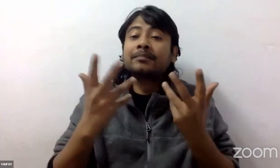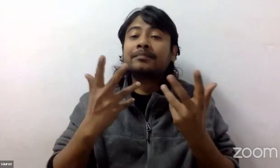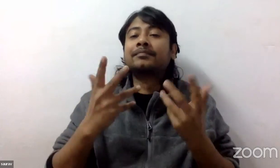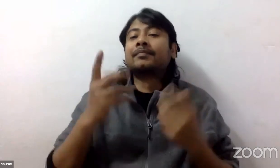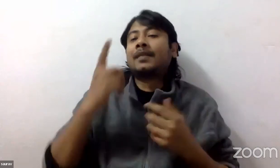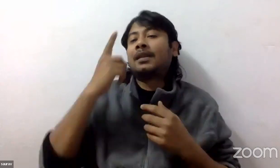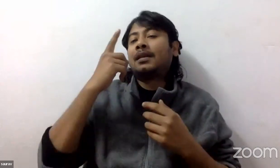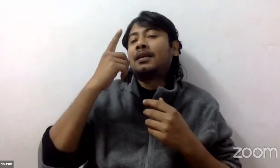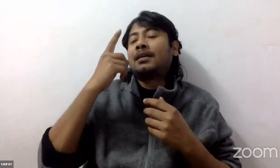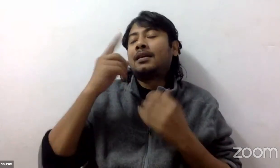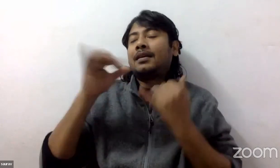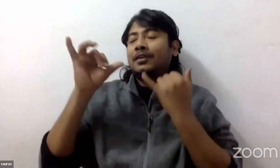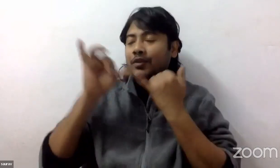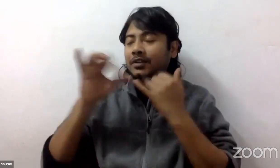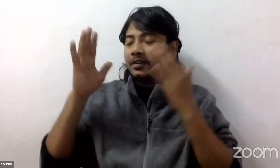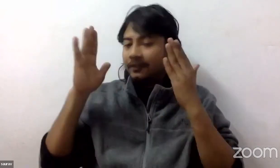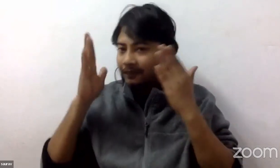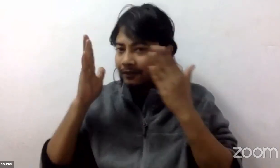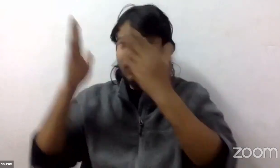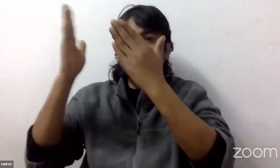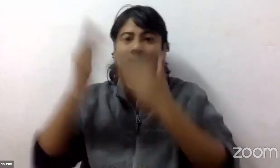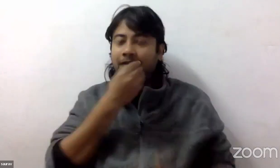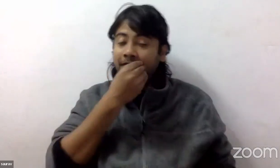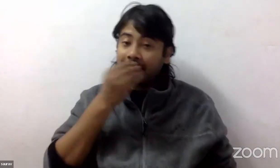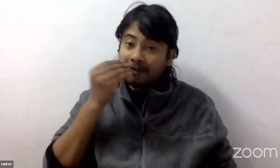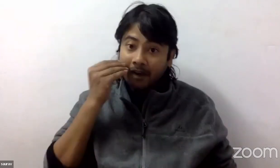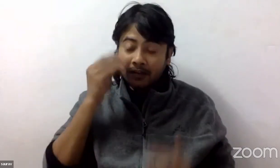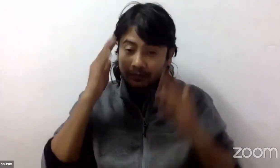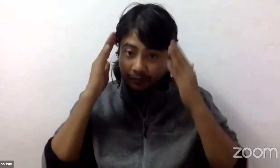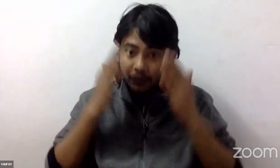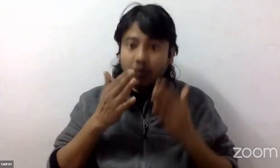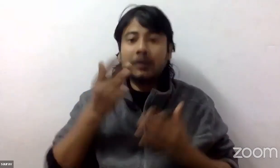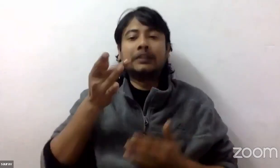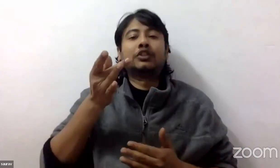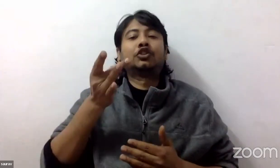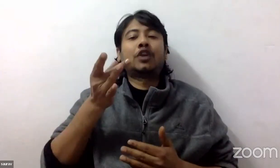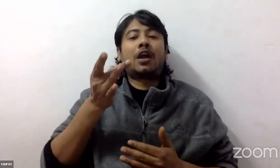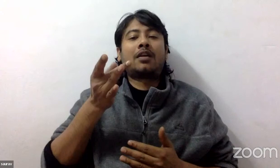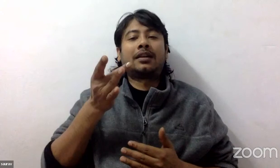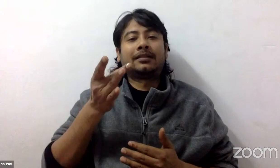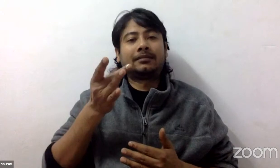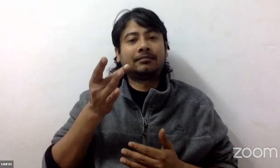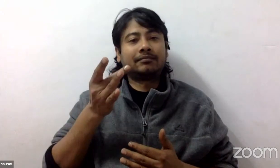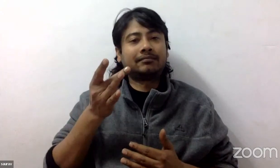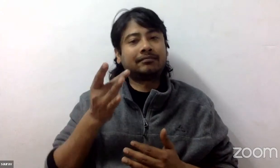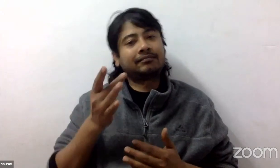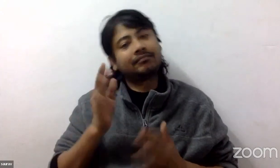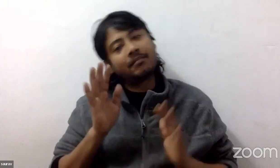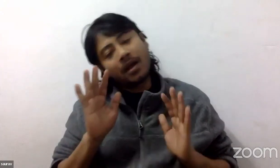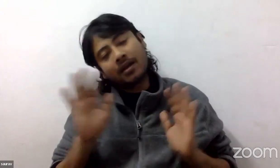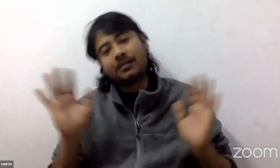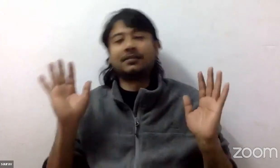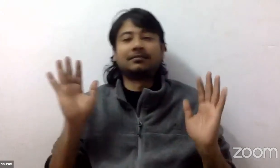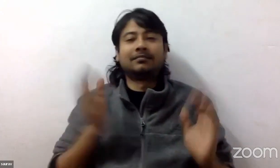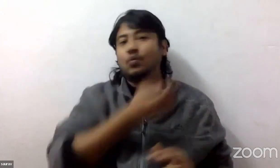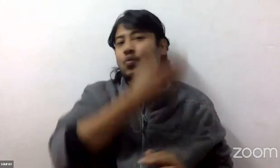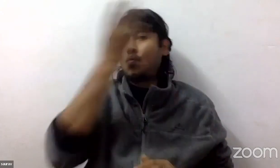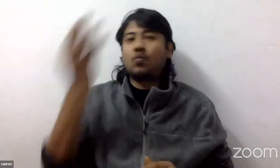share your mobile number if there is really urgent. Otherwise, kindly wait. We will be announcing one question answer session